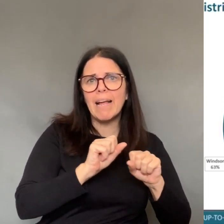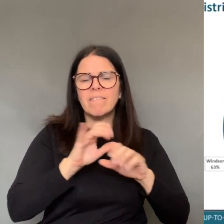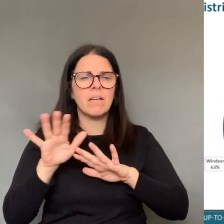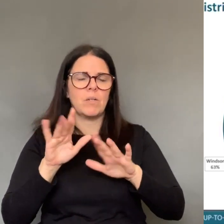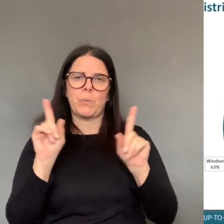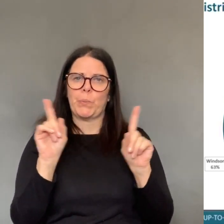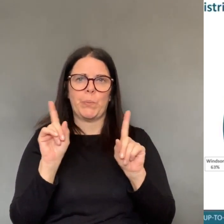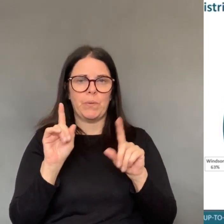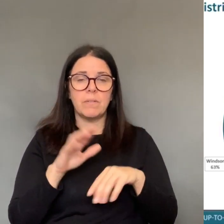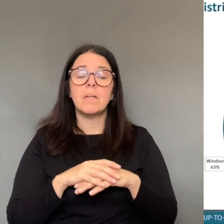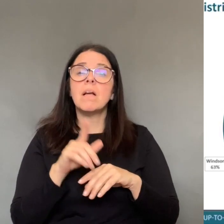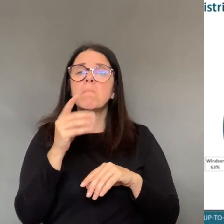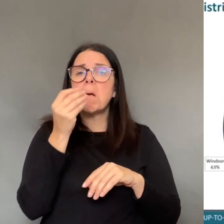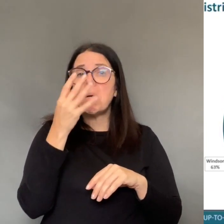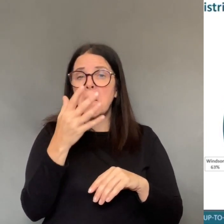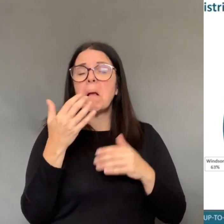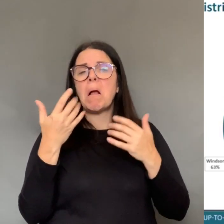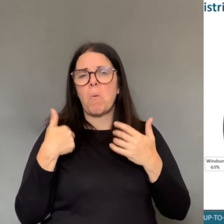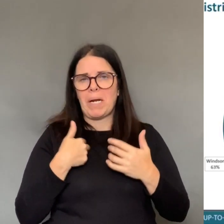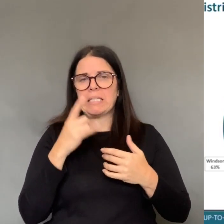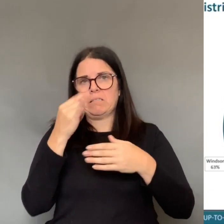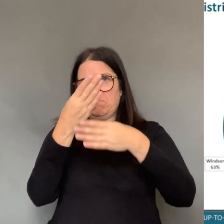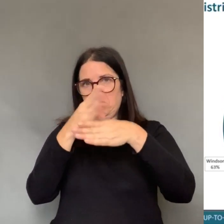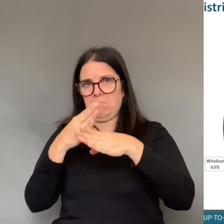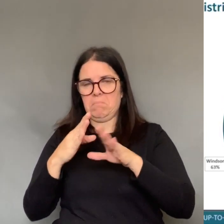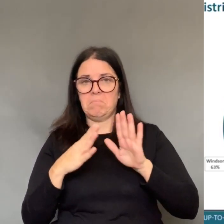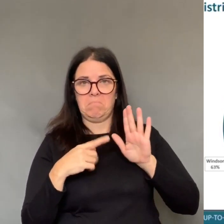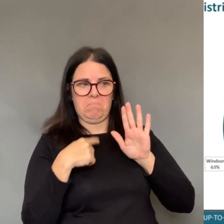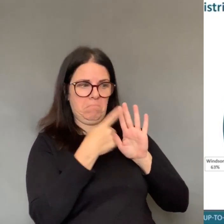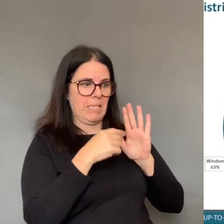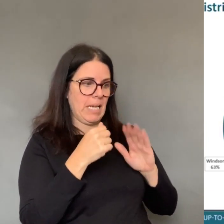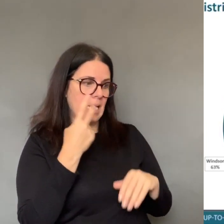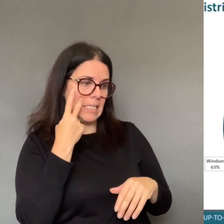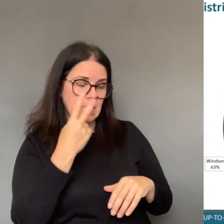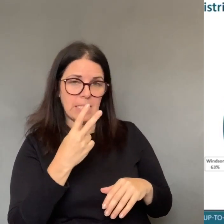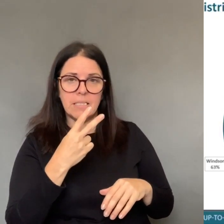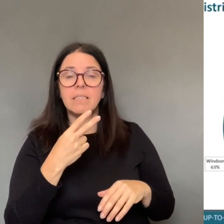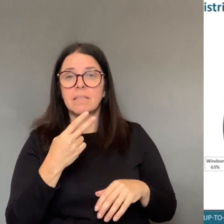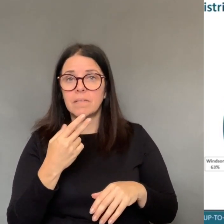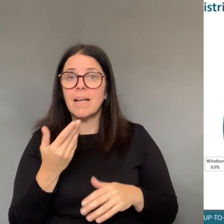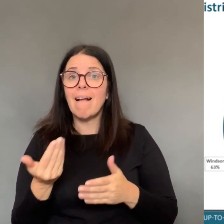no community that is doing better or worse. Every community is equally impacted.